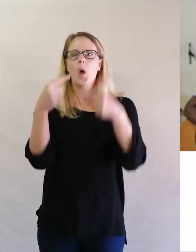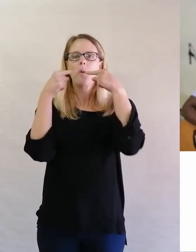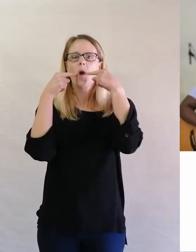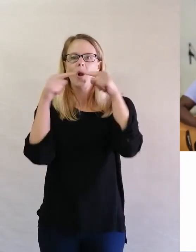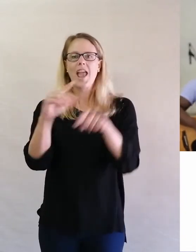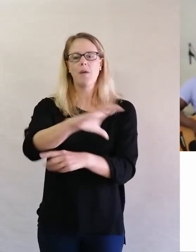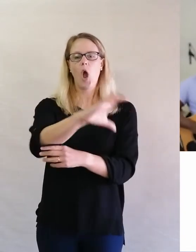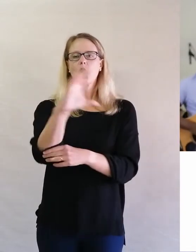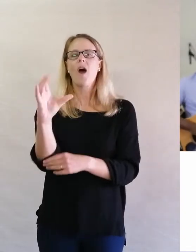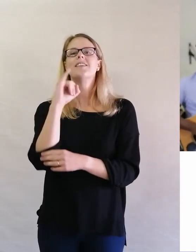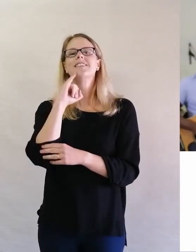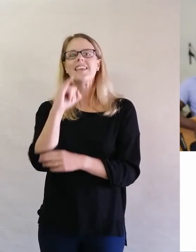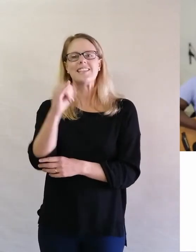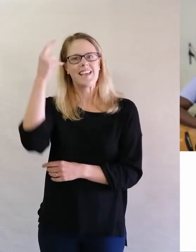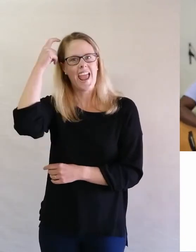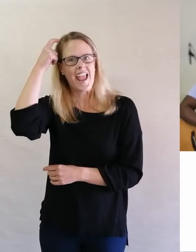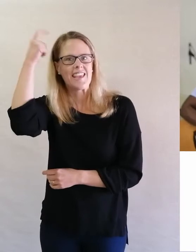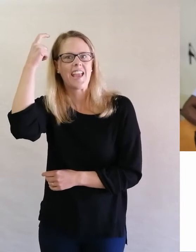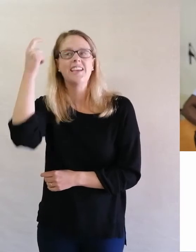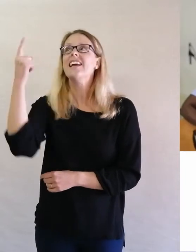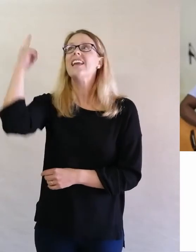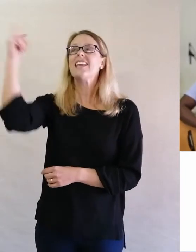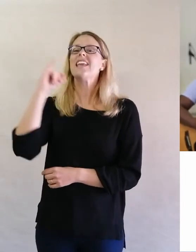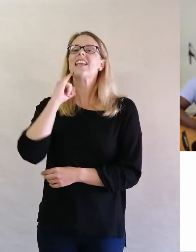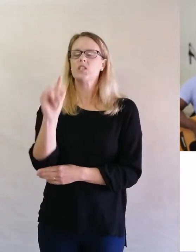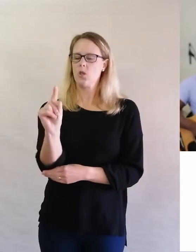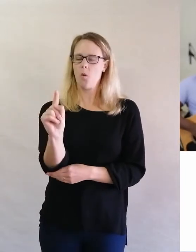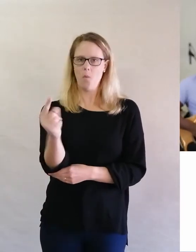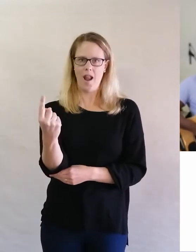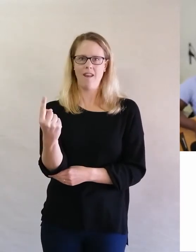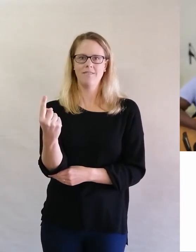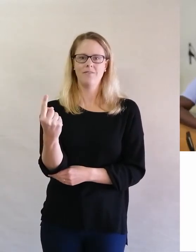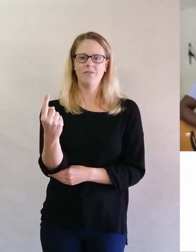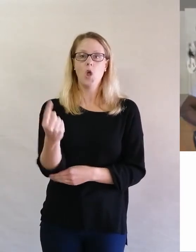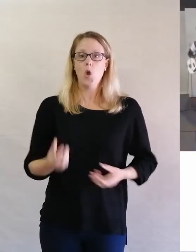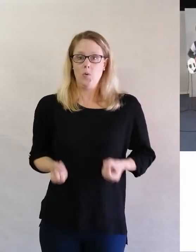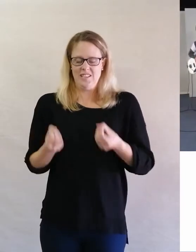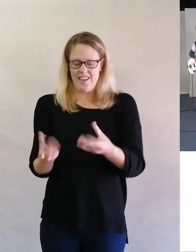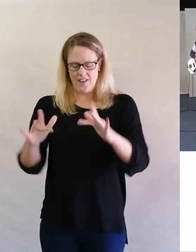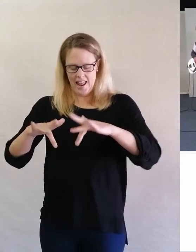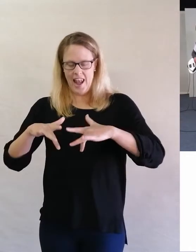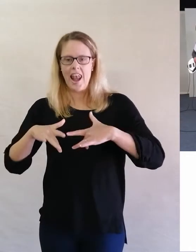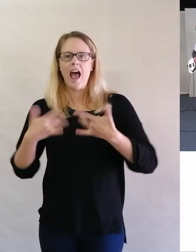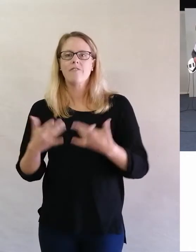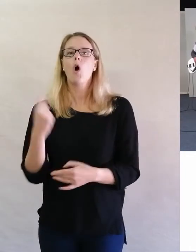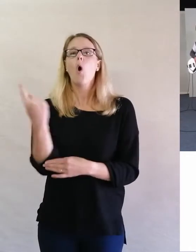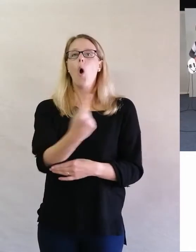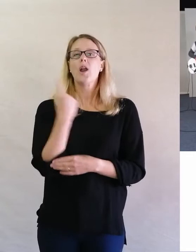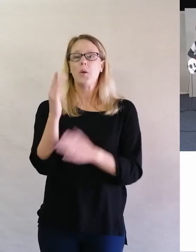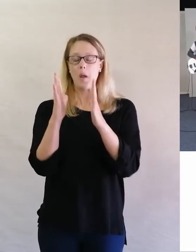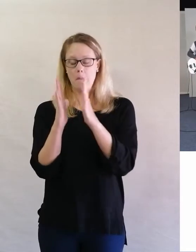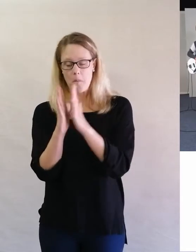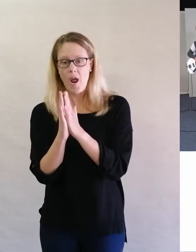that Christ is King. Proclaim that He is the one who has given us life. And we pray that